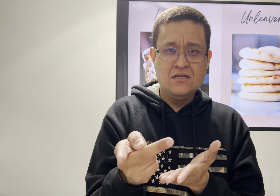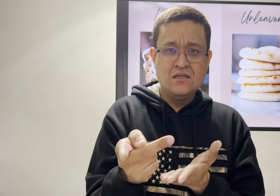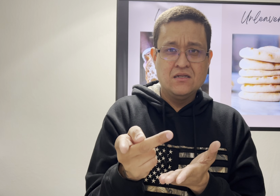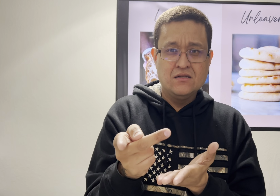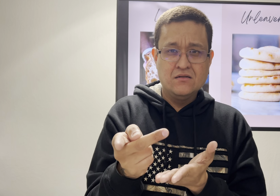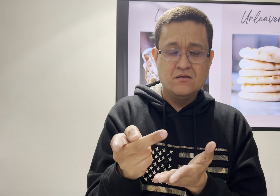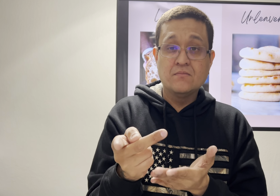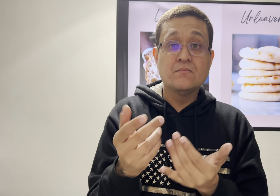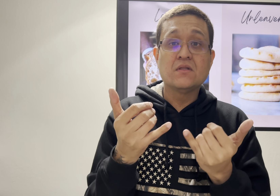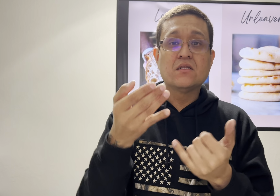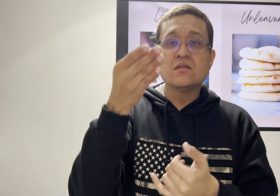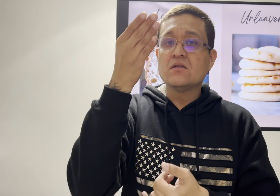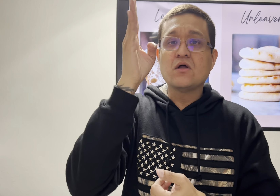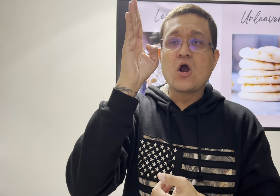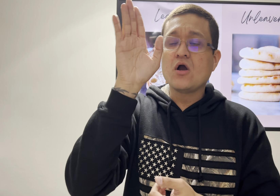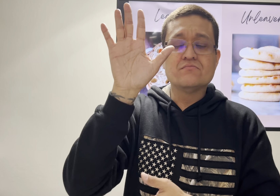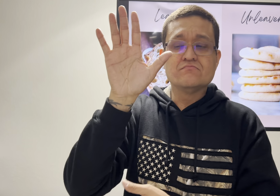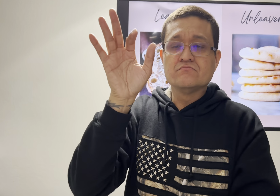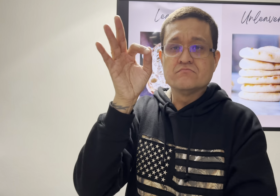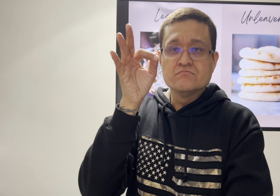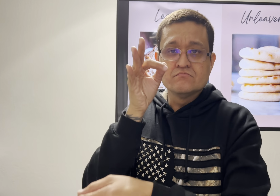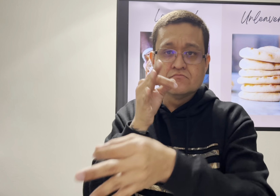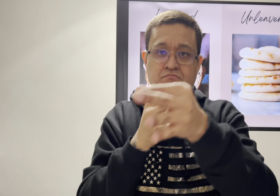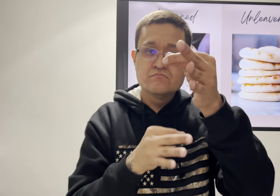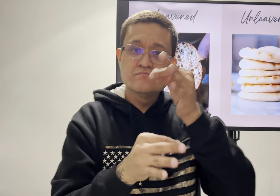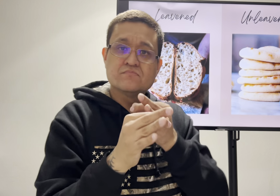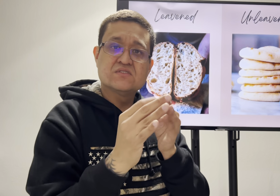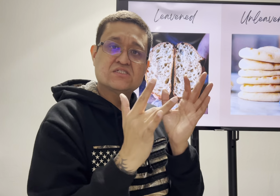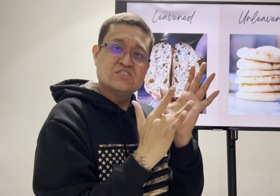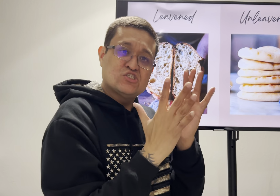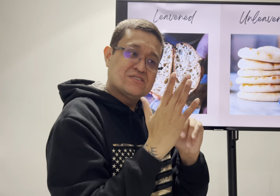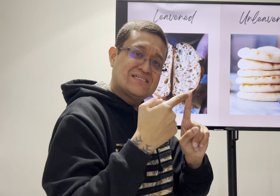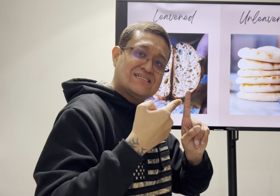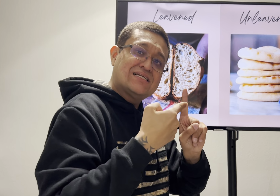Back in the day, they had their laws that they had to follow, and it wasn't successful.